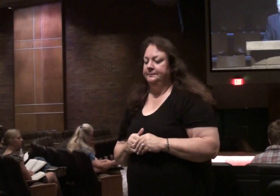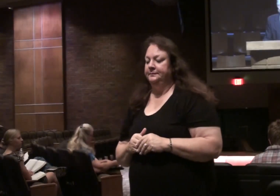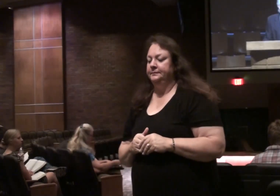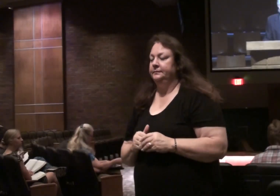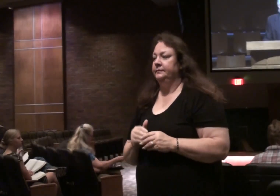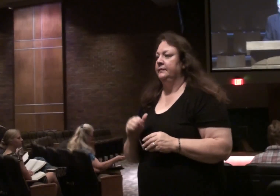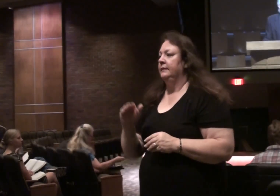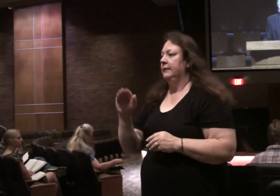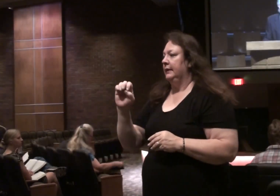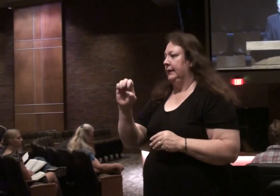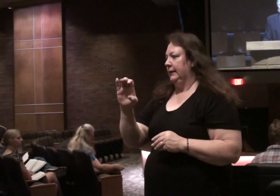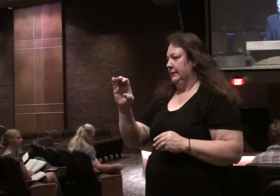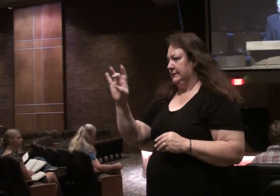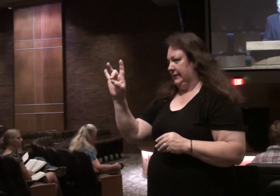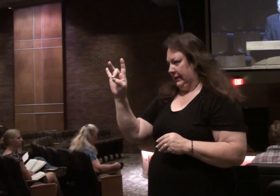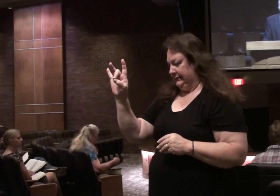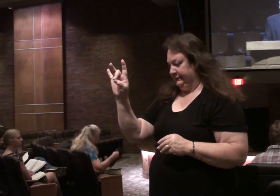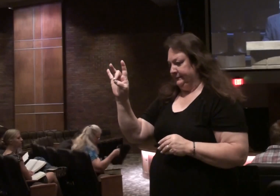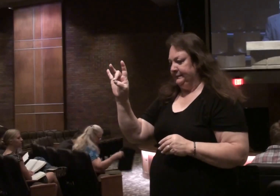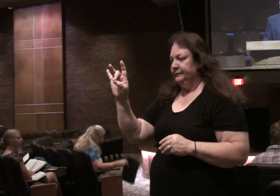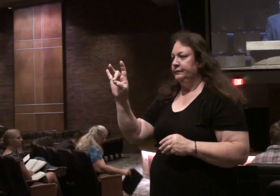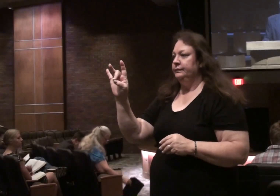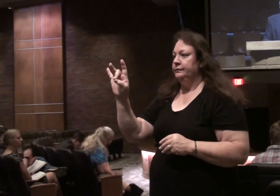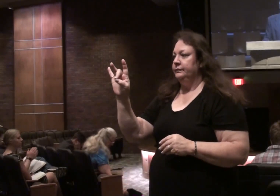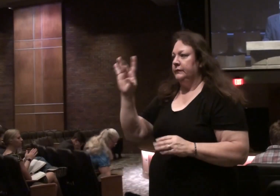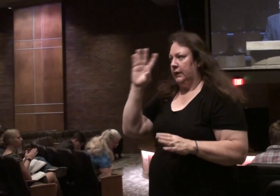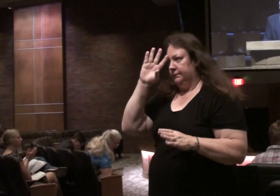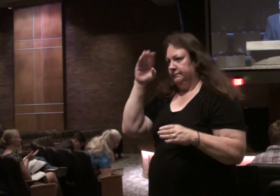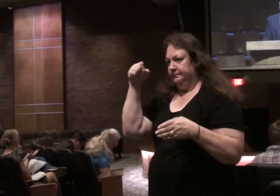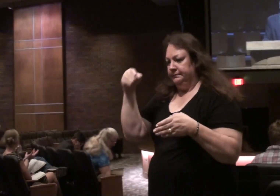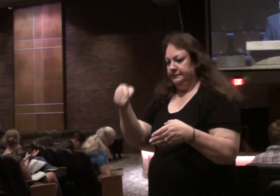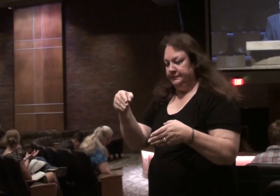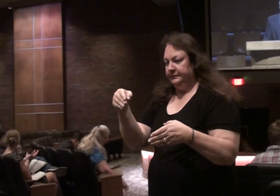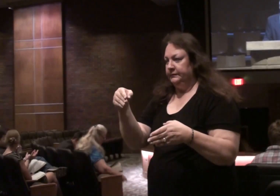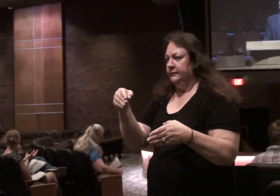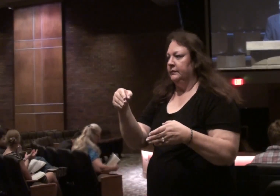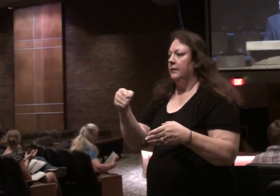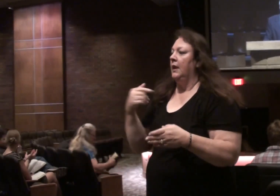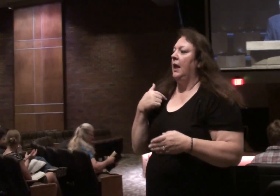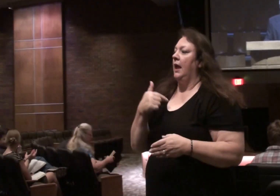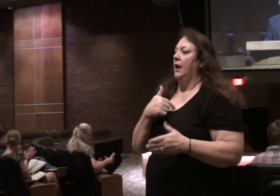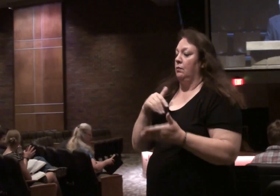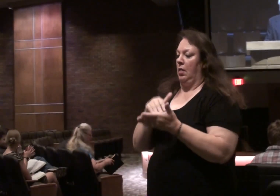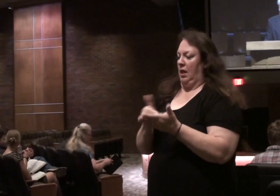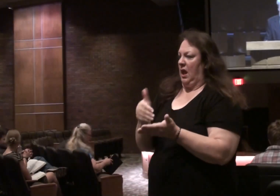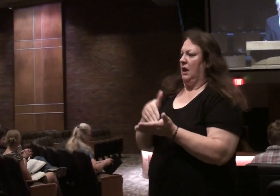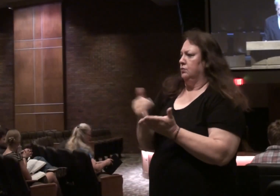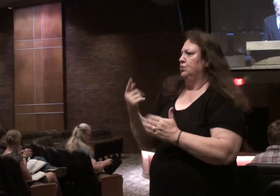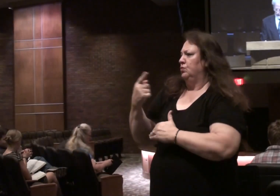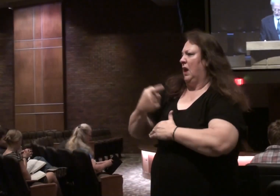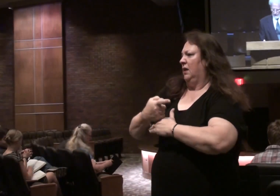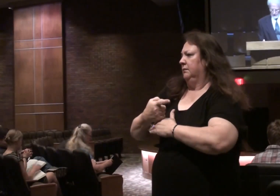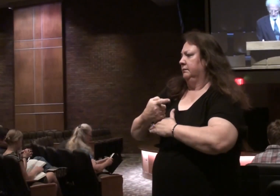In chapter 8, where we have been focused in our last study, and will be in this study,